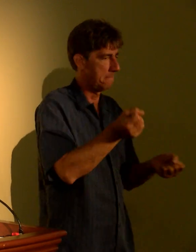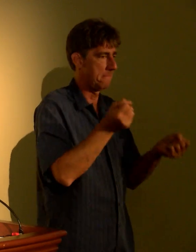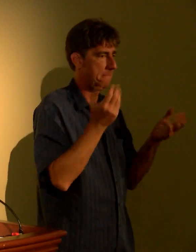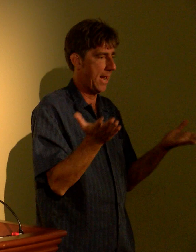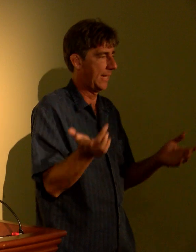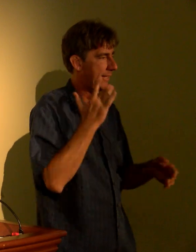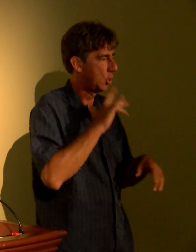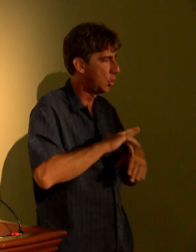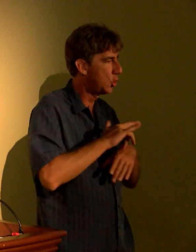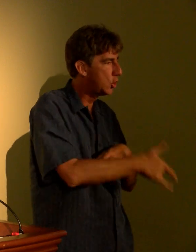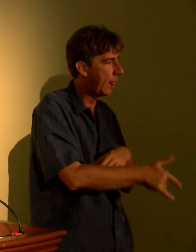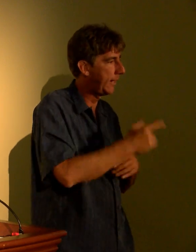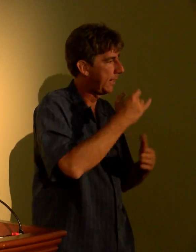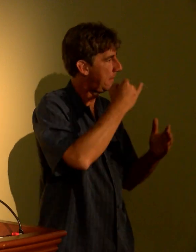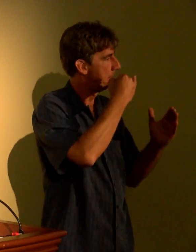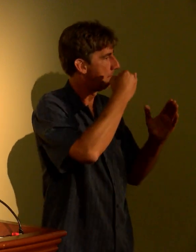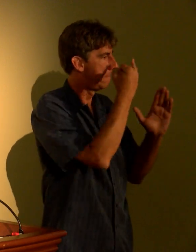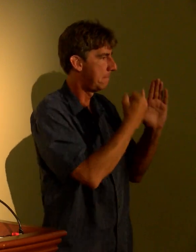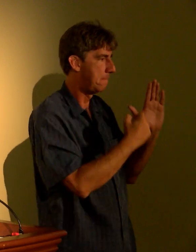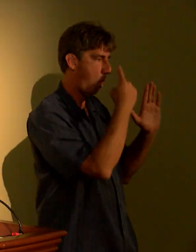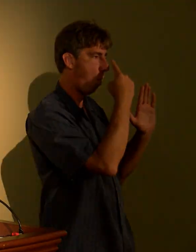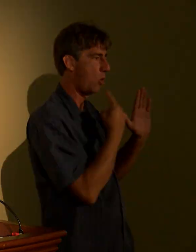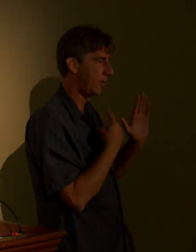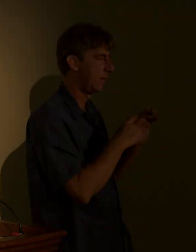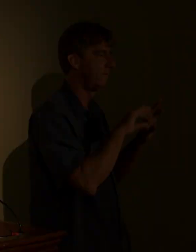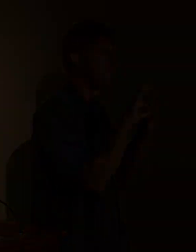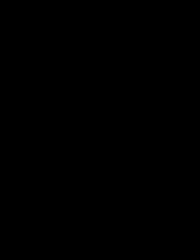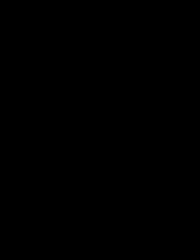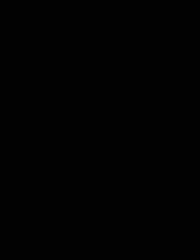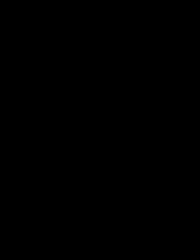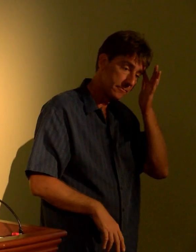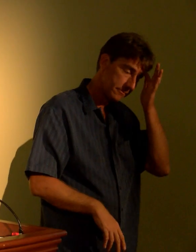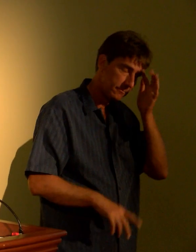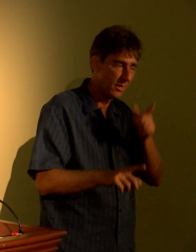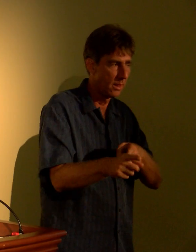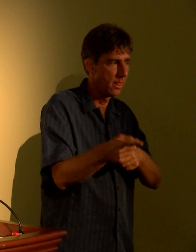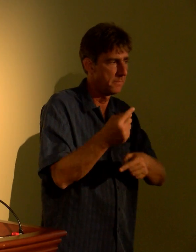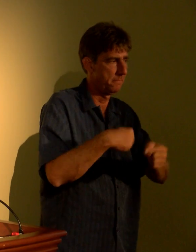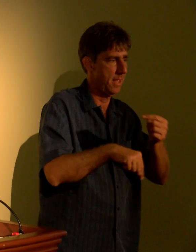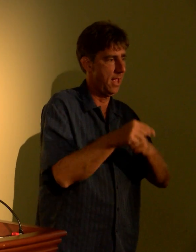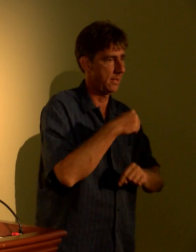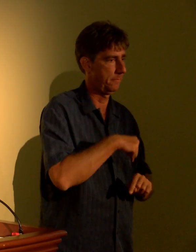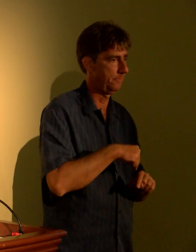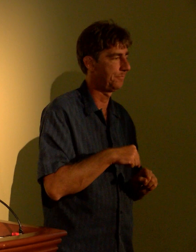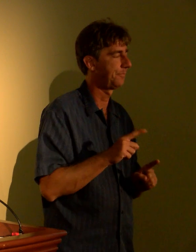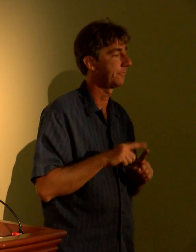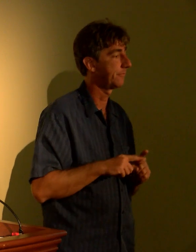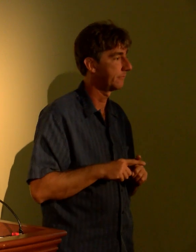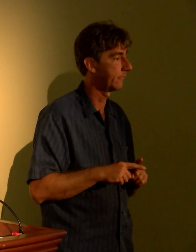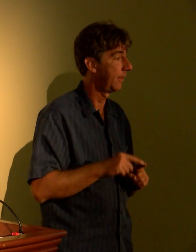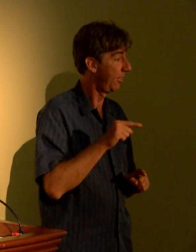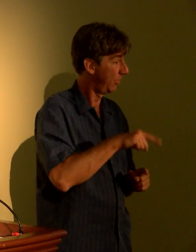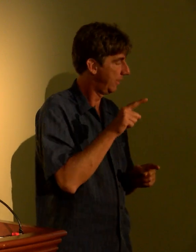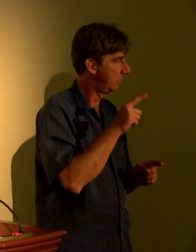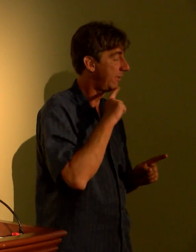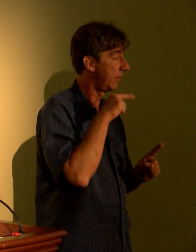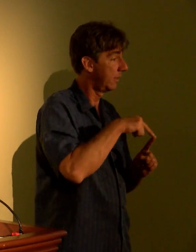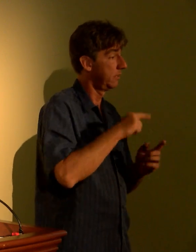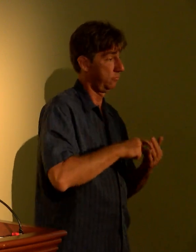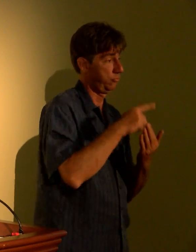are of family members or close friends. Let me back up just a moment. The whole genesis of this project